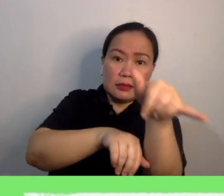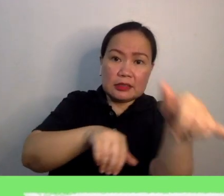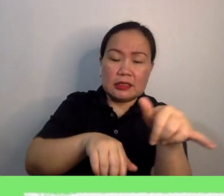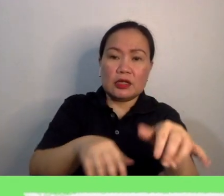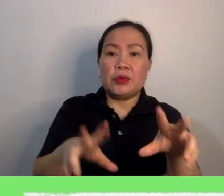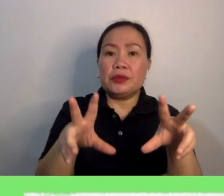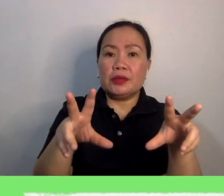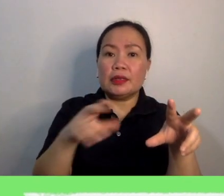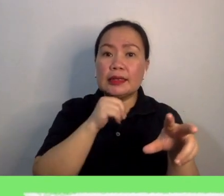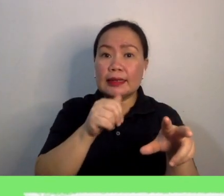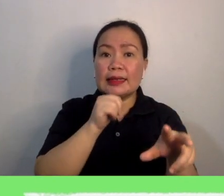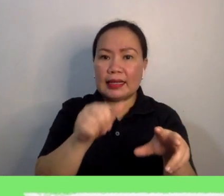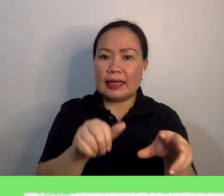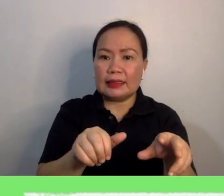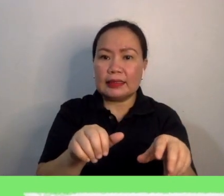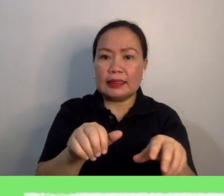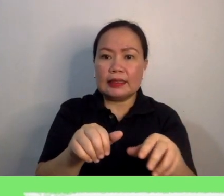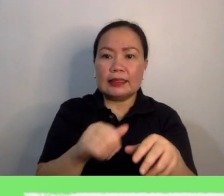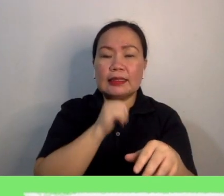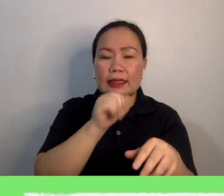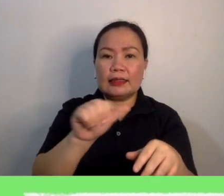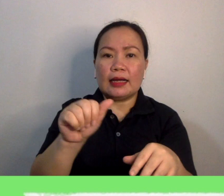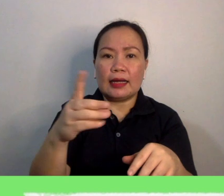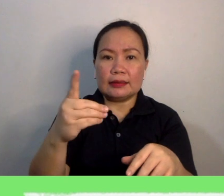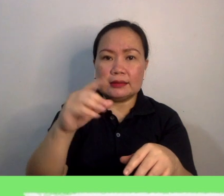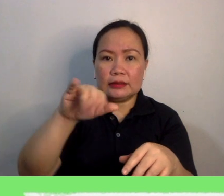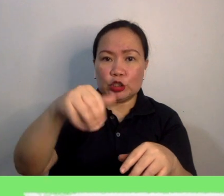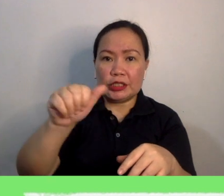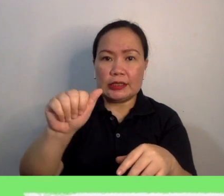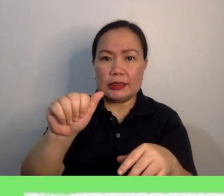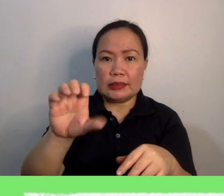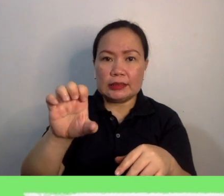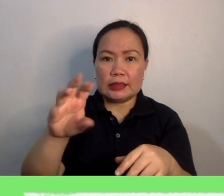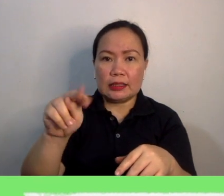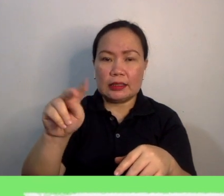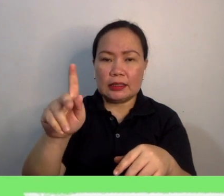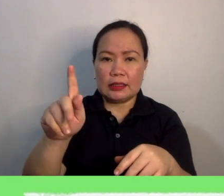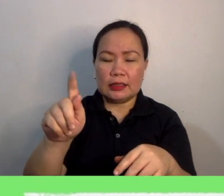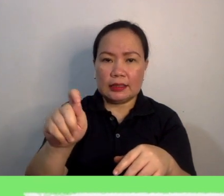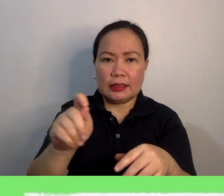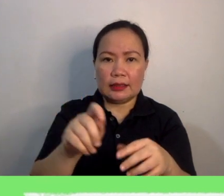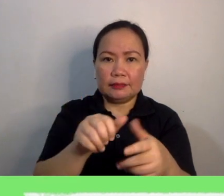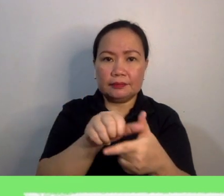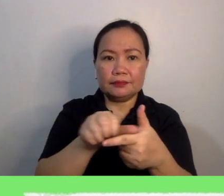not adjacent. So, these angles are not adjacent angles.